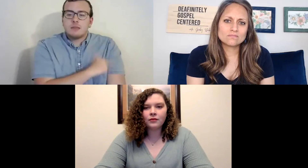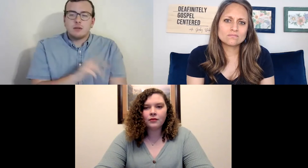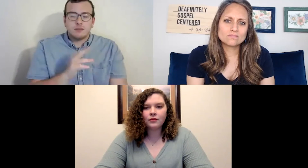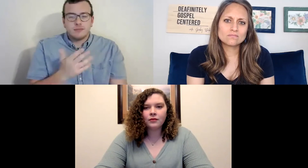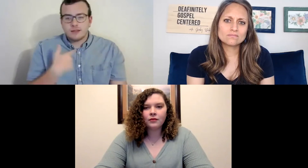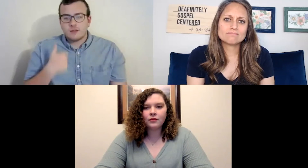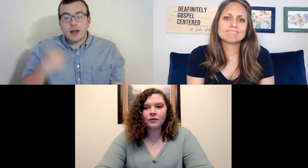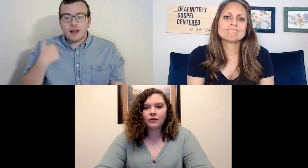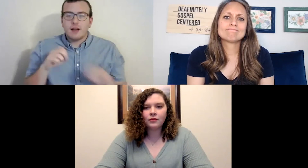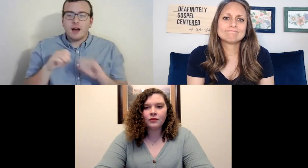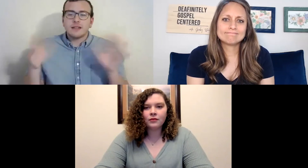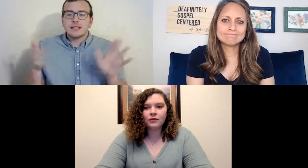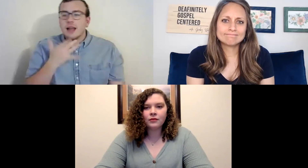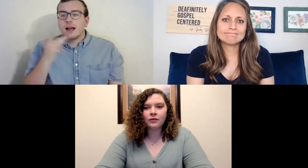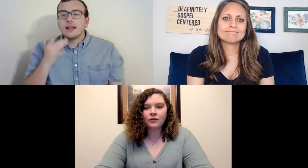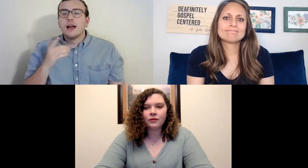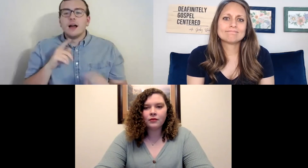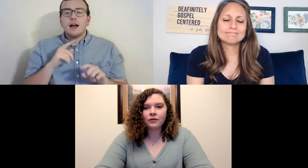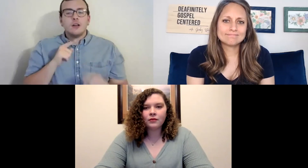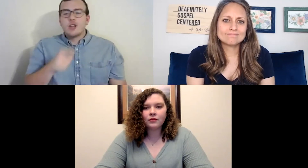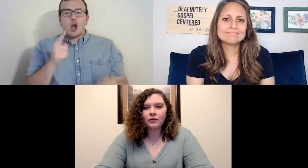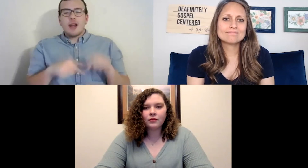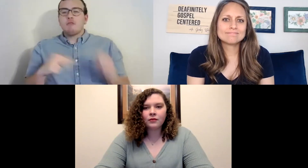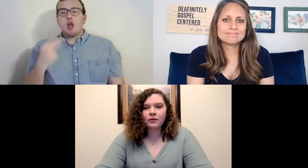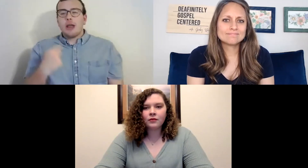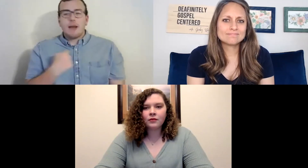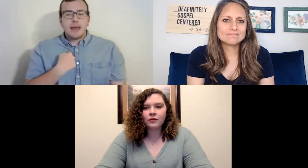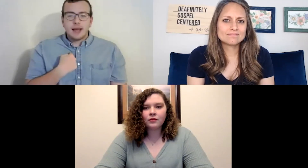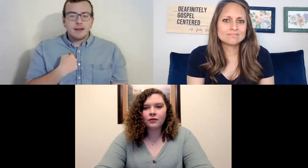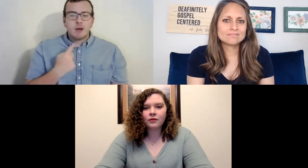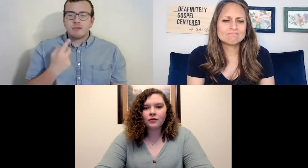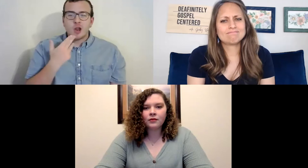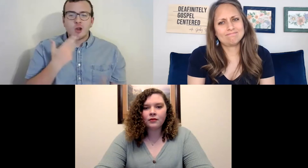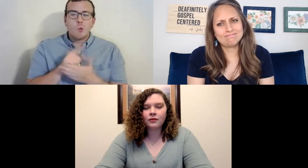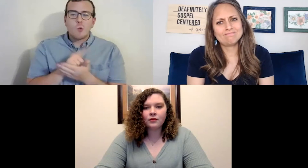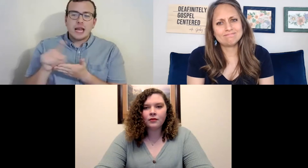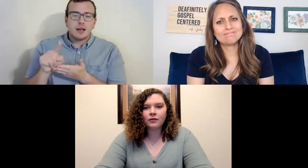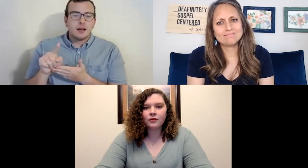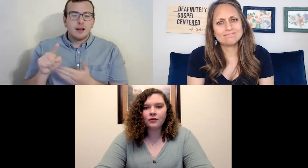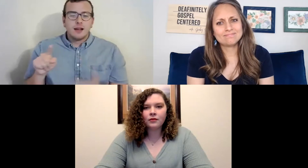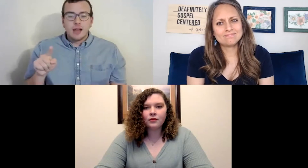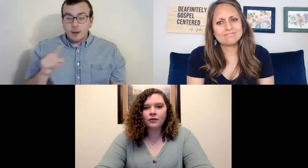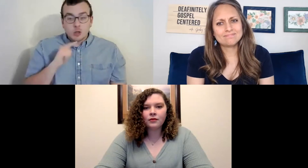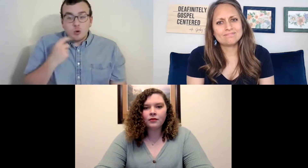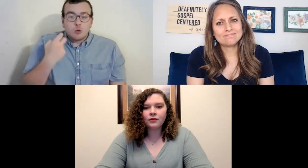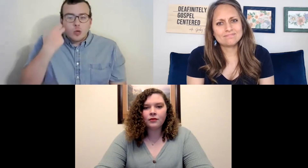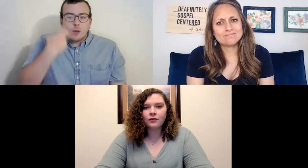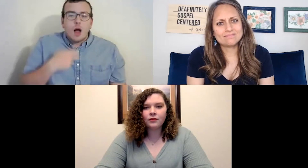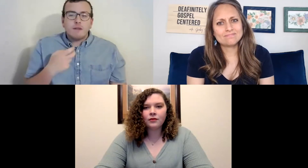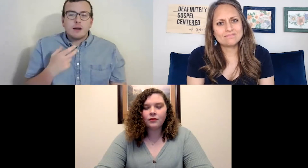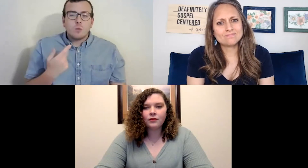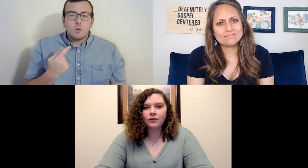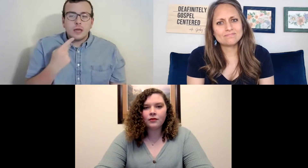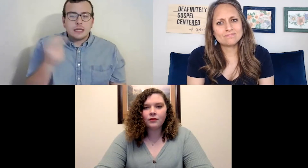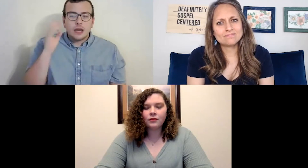I obviously got really lucky with the way things happened and everything like that. But it was a really, really tough time because I